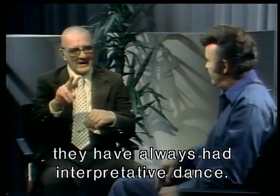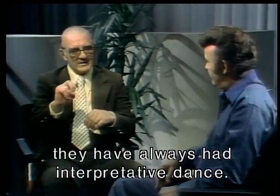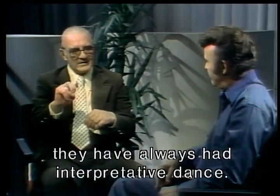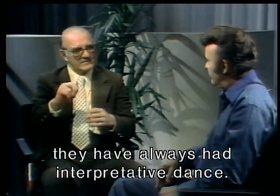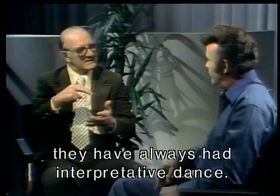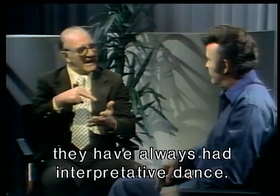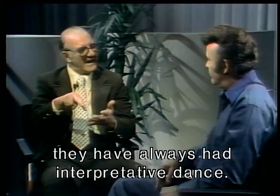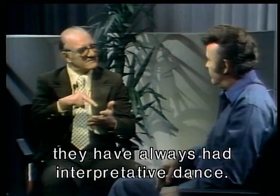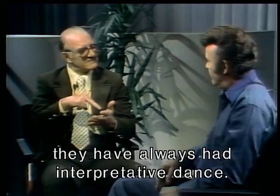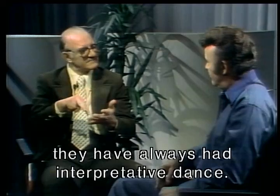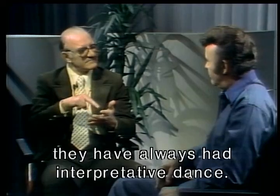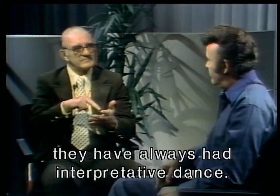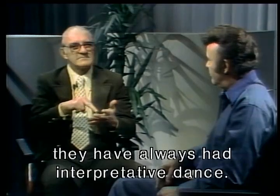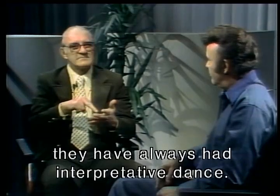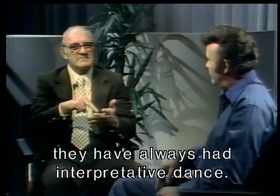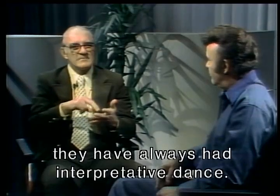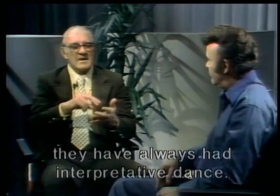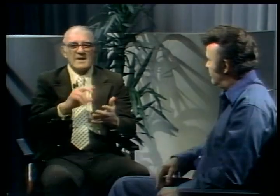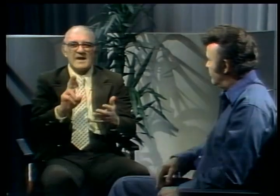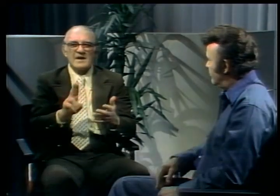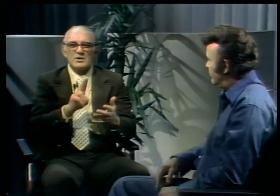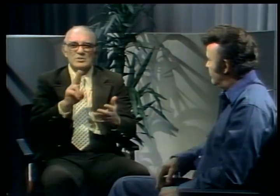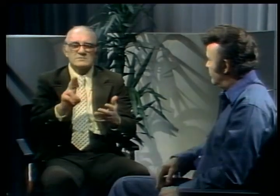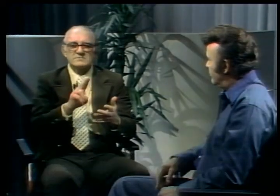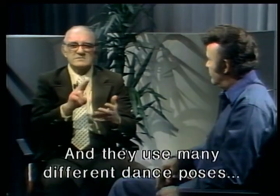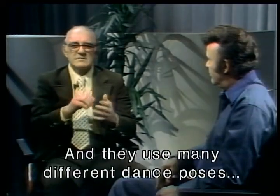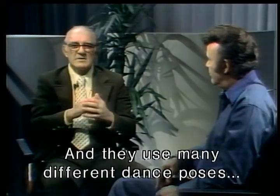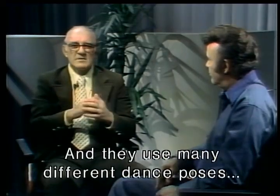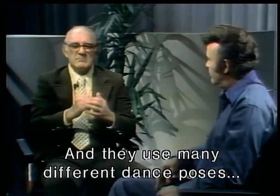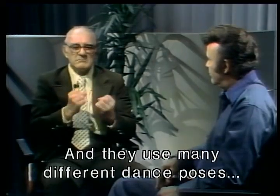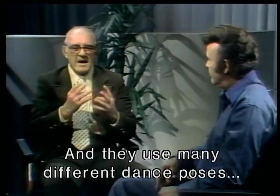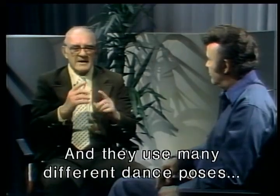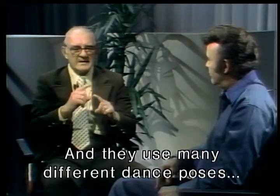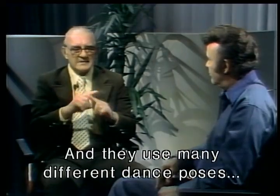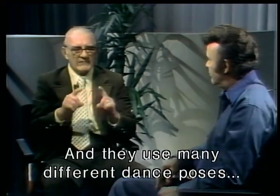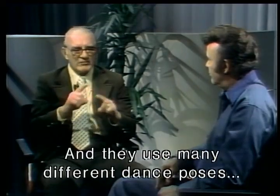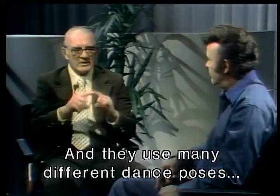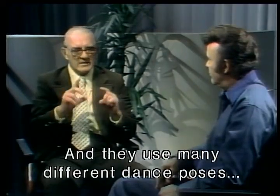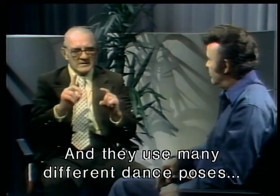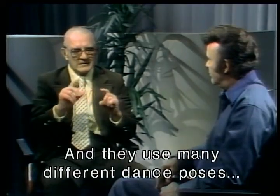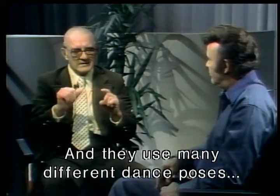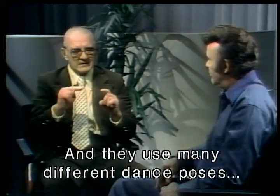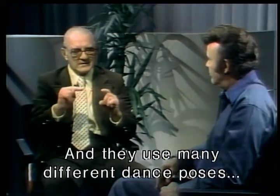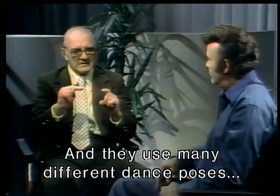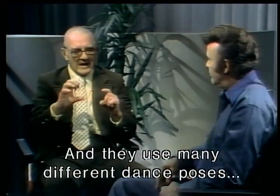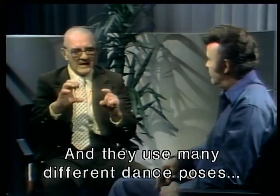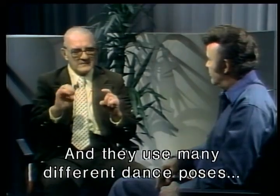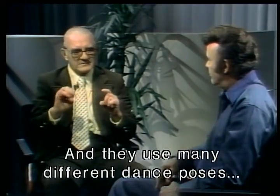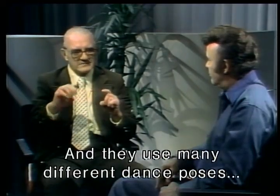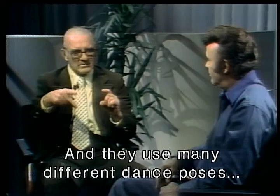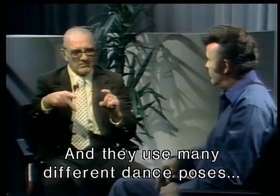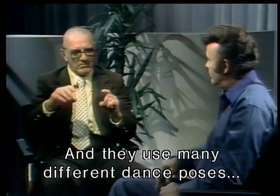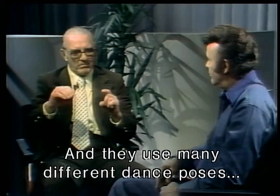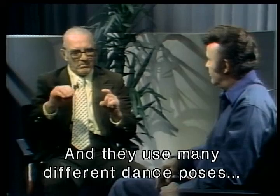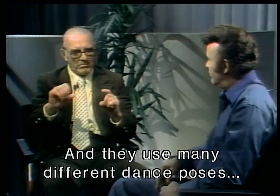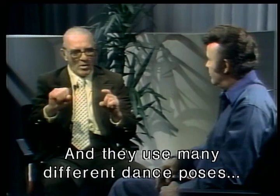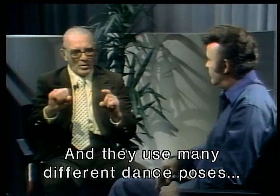interpretative dance. And they use many different dance